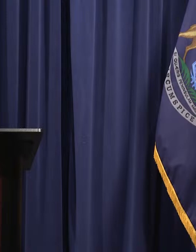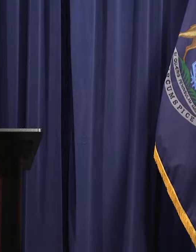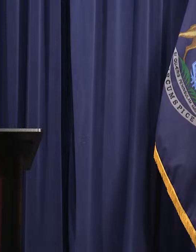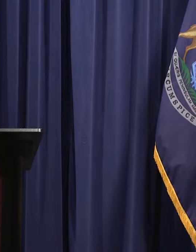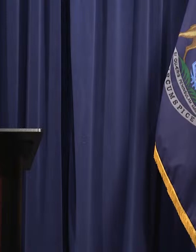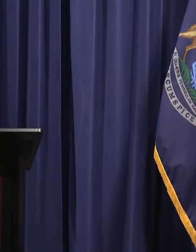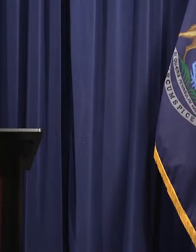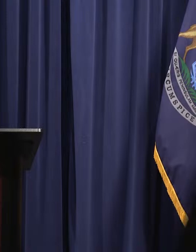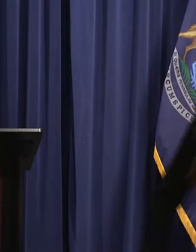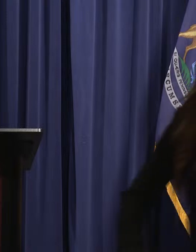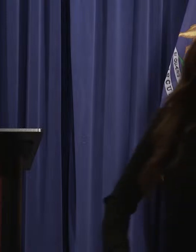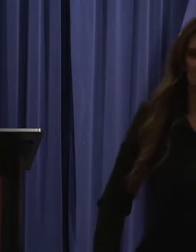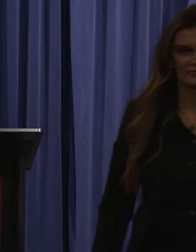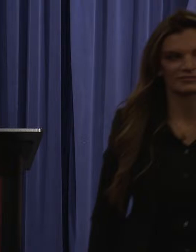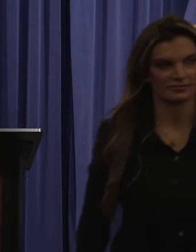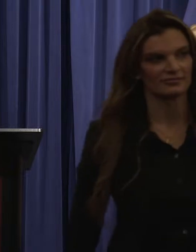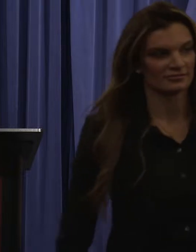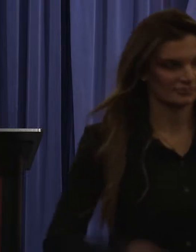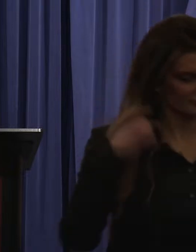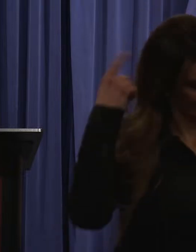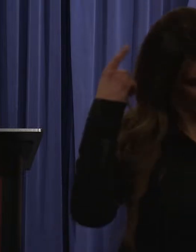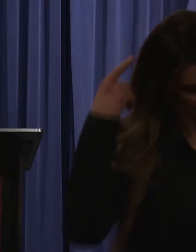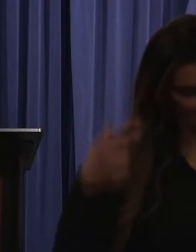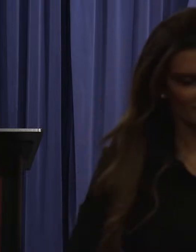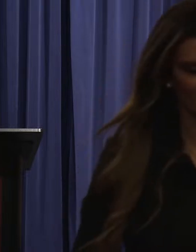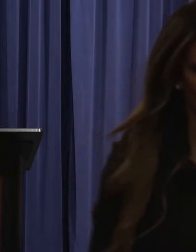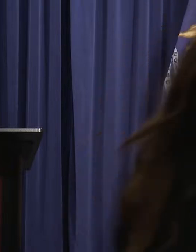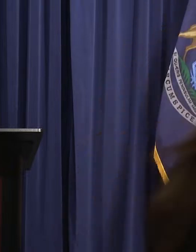Yep, I know. I'm just looking at the work.